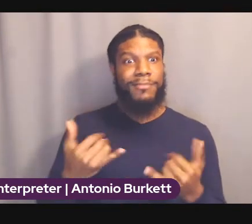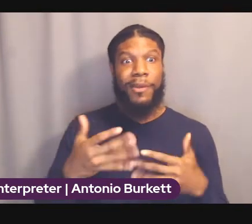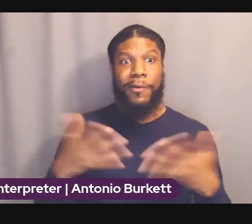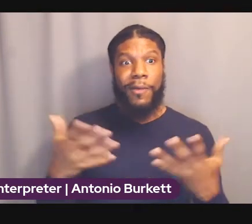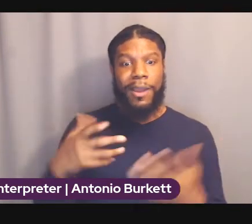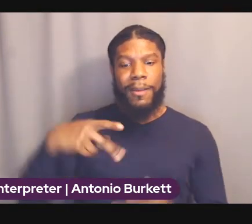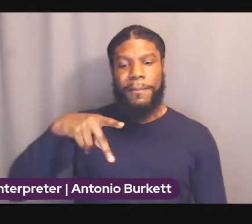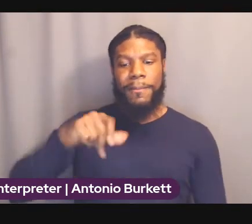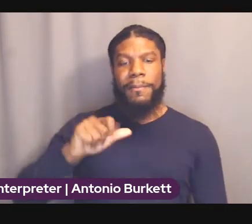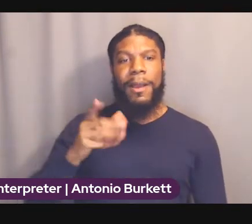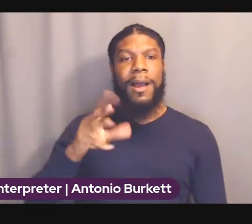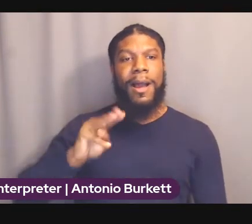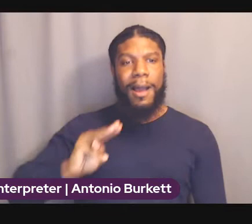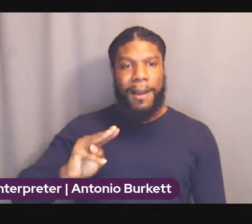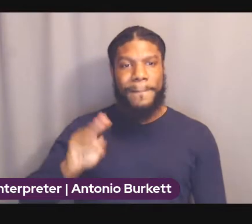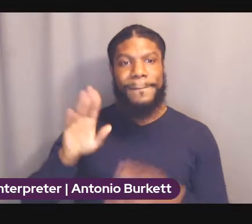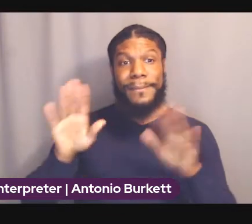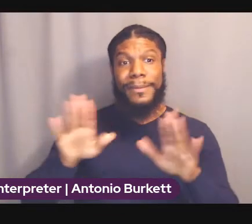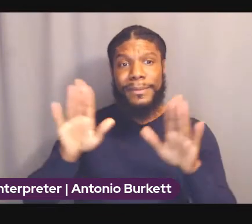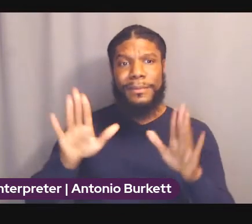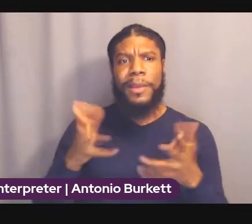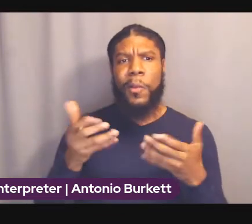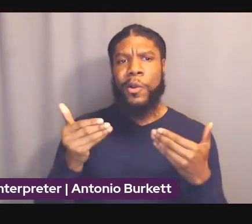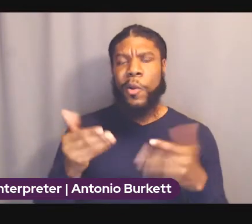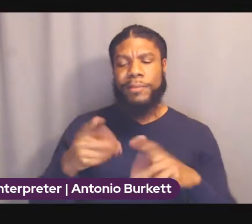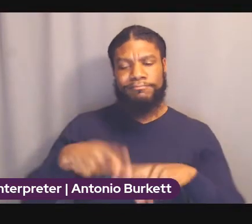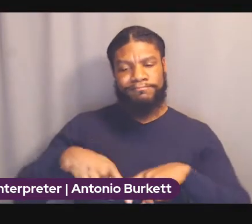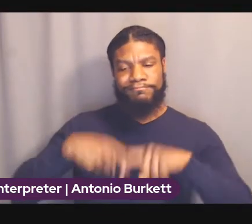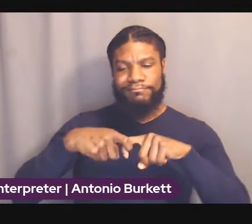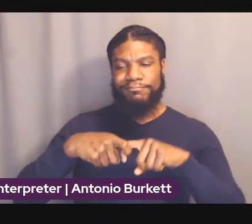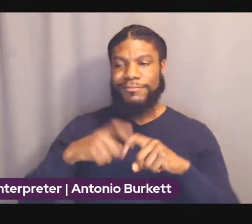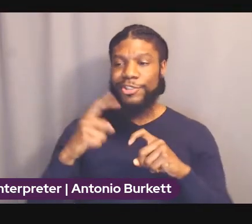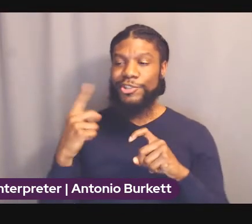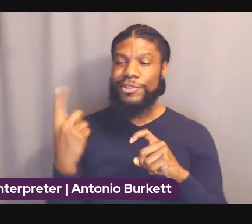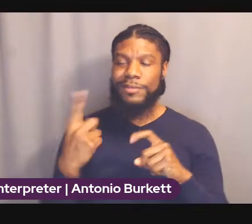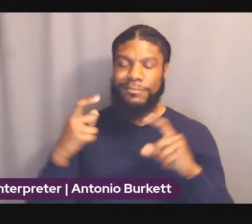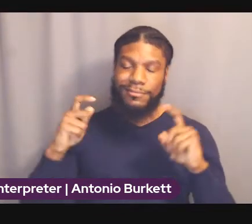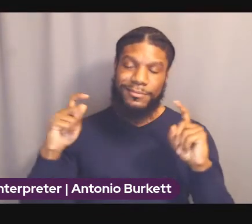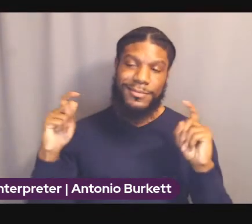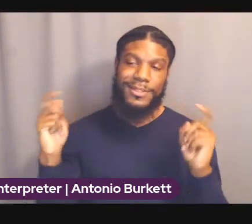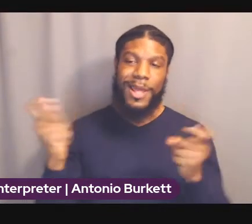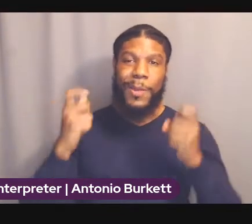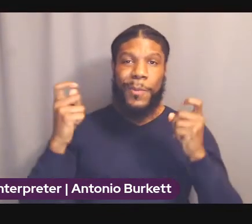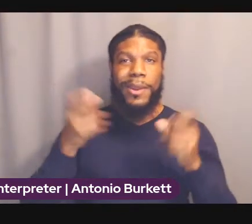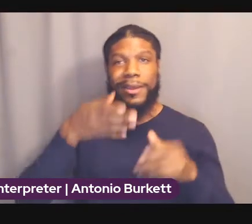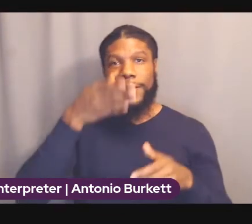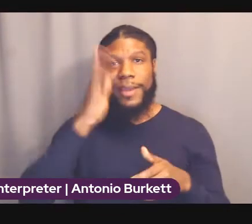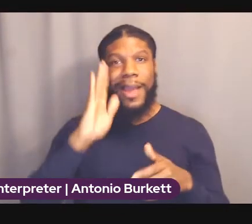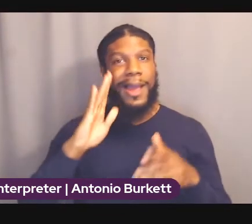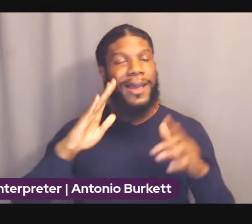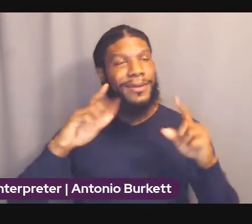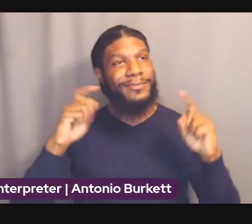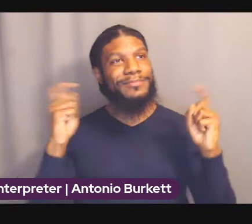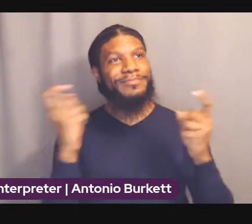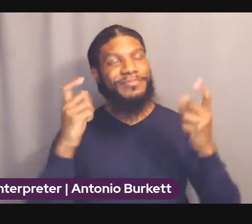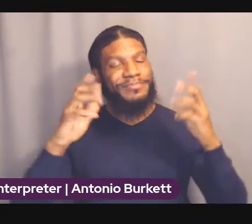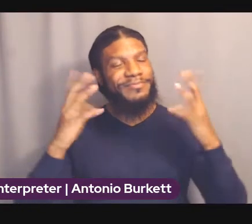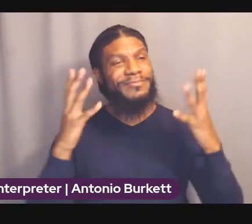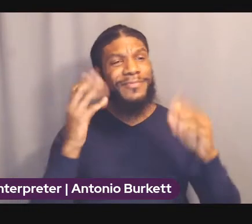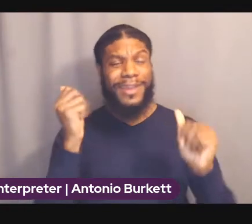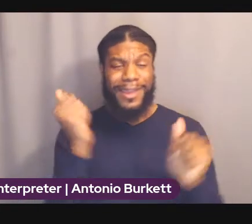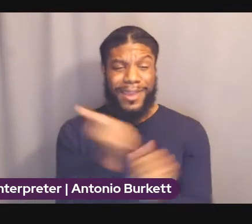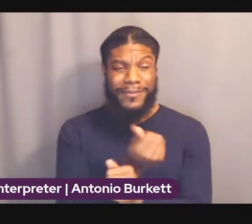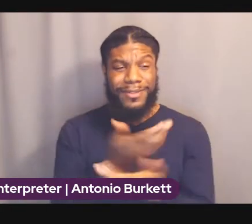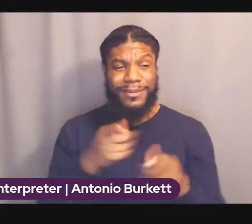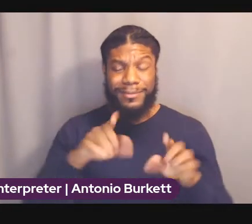and just celebrate God right now, right where you are. Just celebrate God for all God has done. This